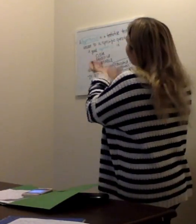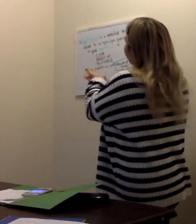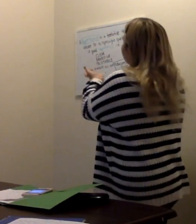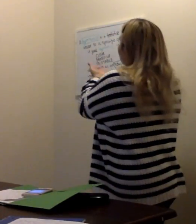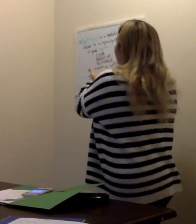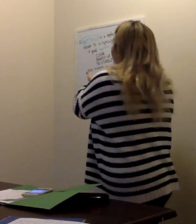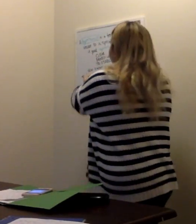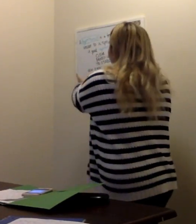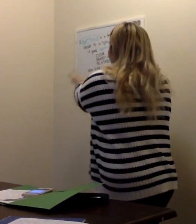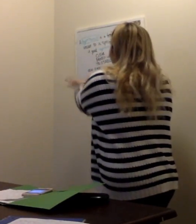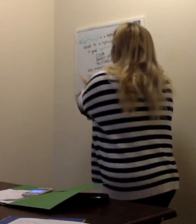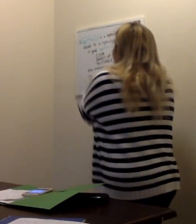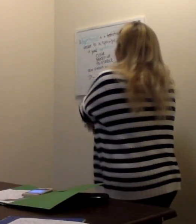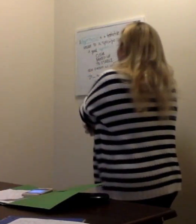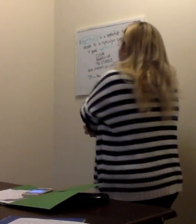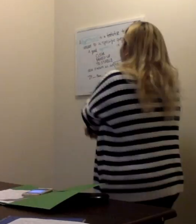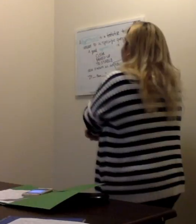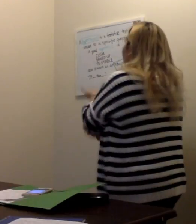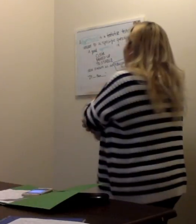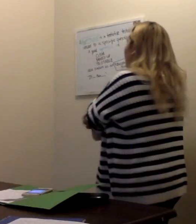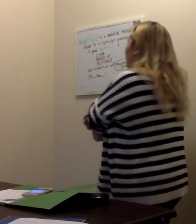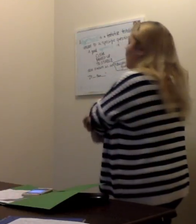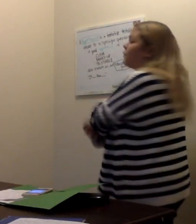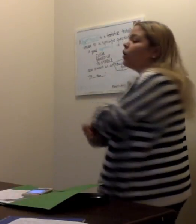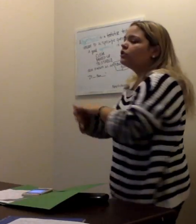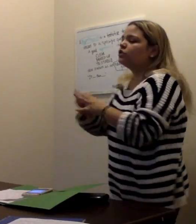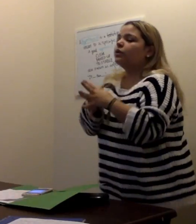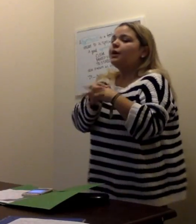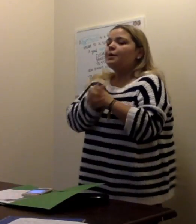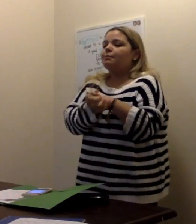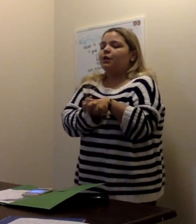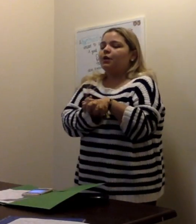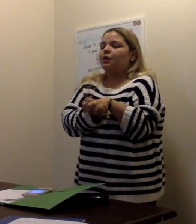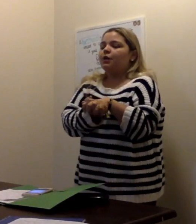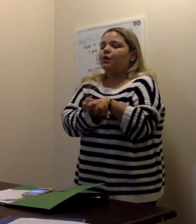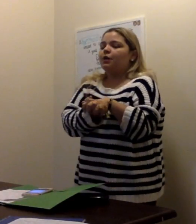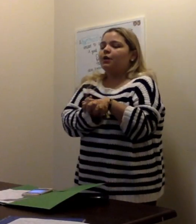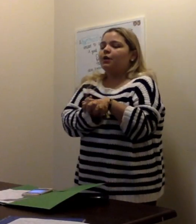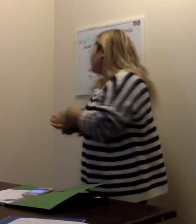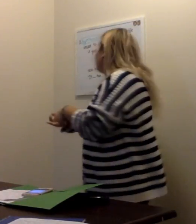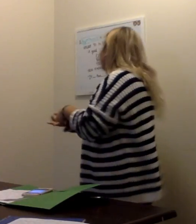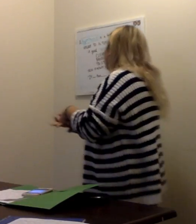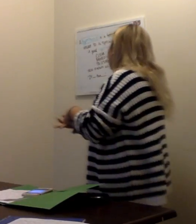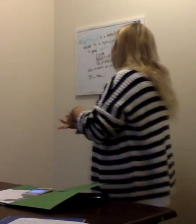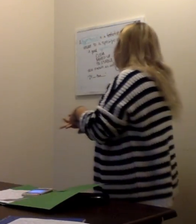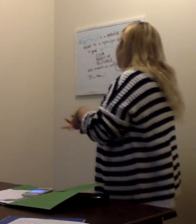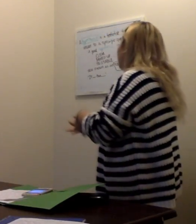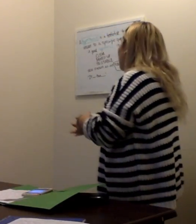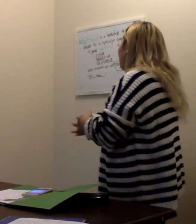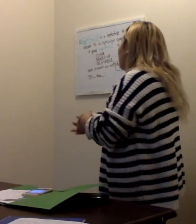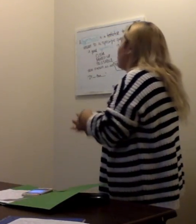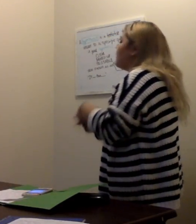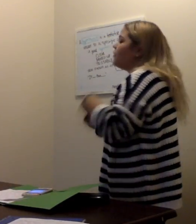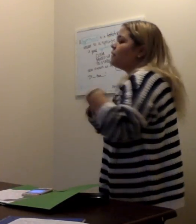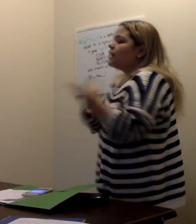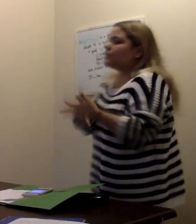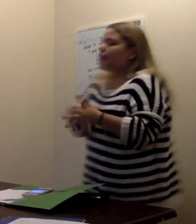if-then terms are really helpful, and we'll also make one later. So now, from last class,